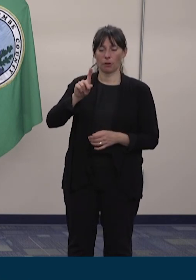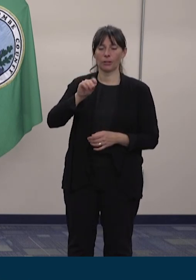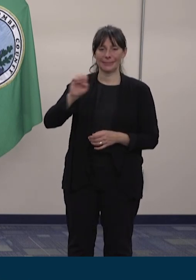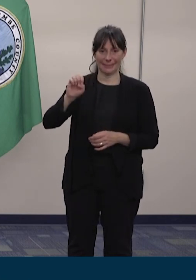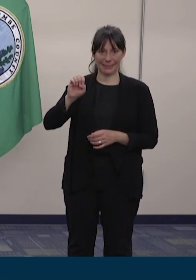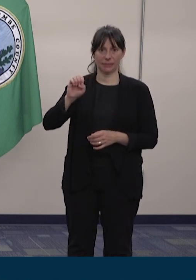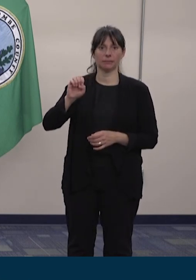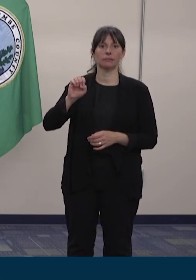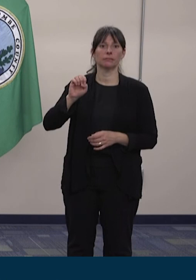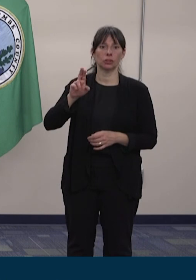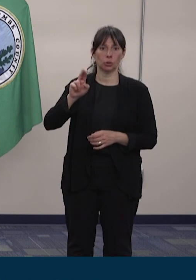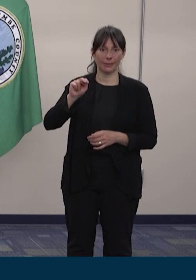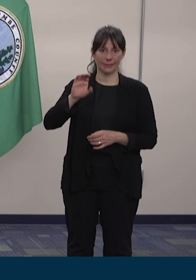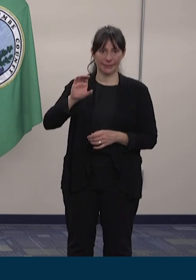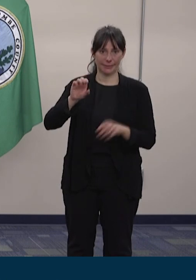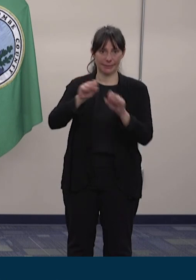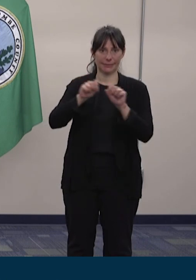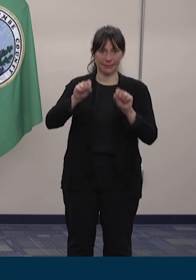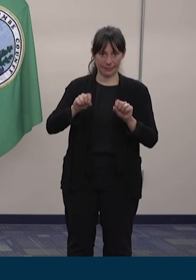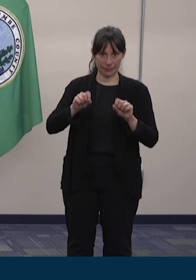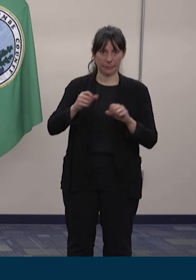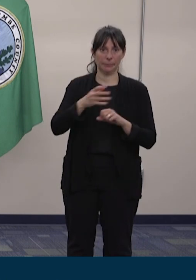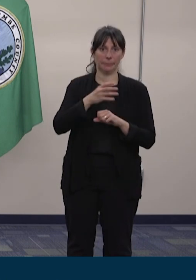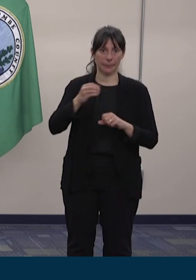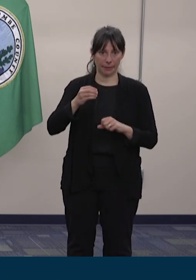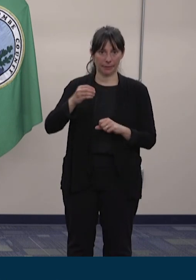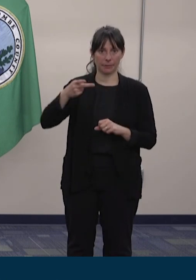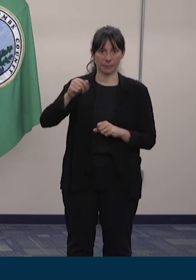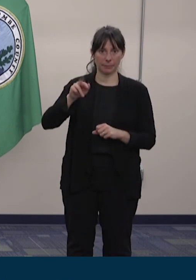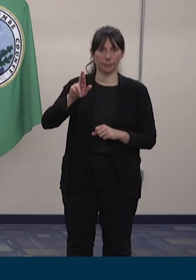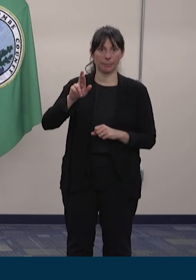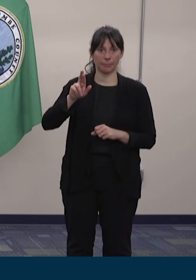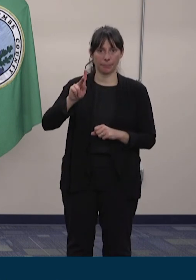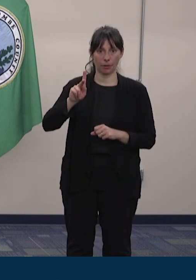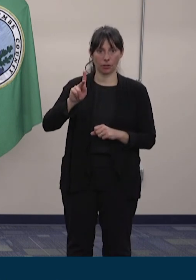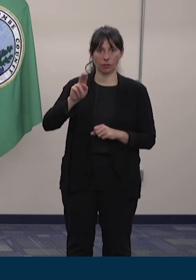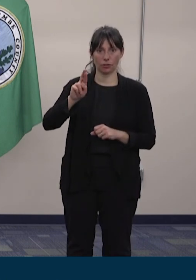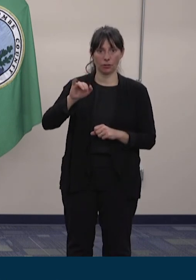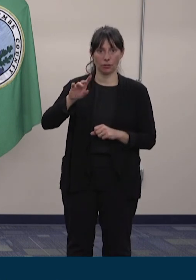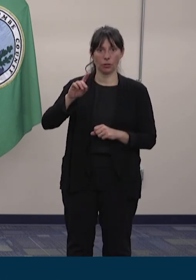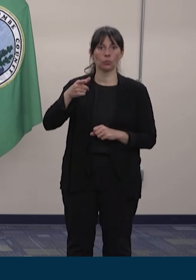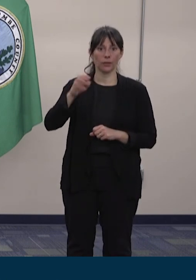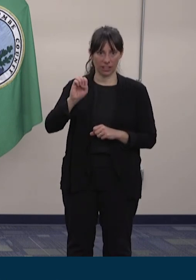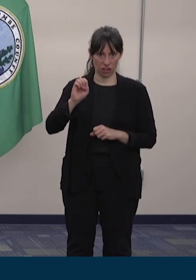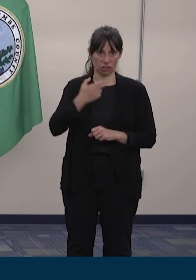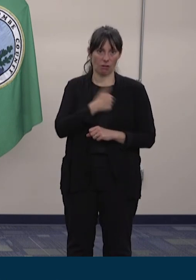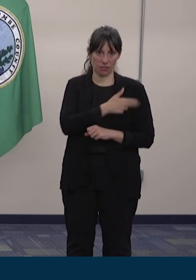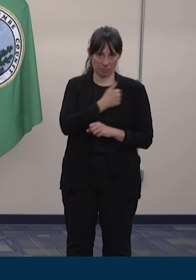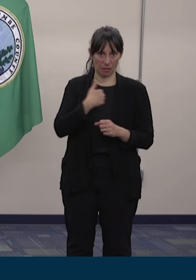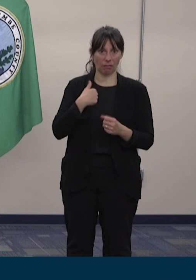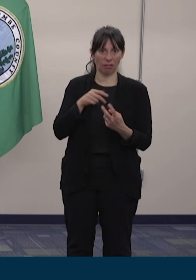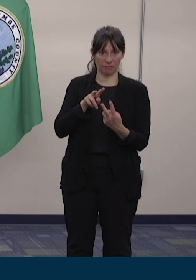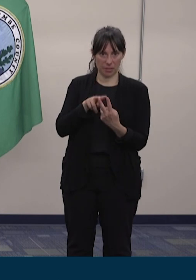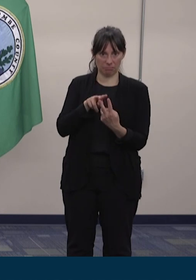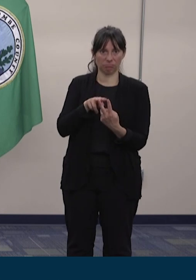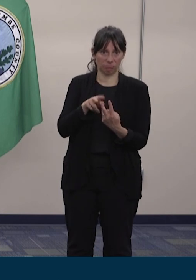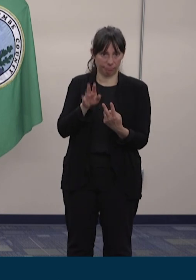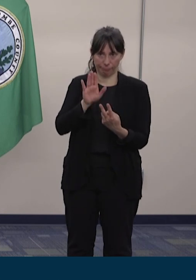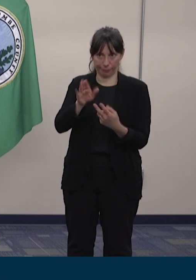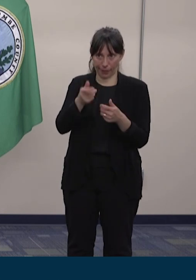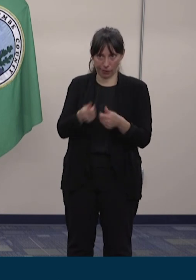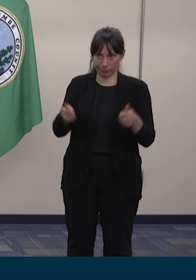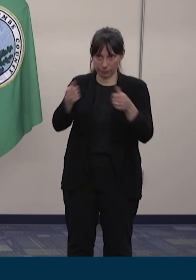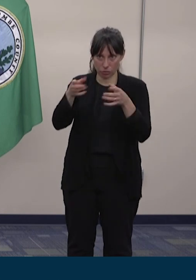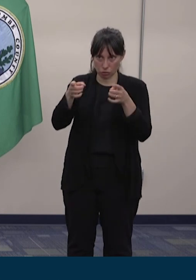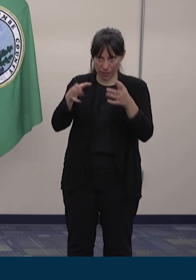the Advent system with Park Ridge Hospital y también with Dr. otros Teresa Herbert this morning. hospitales And como esta mañana para just